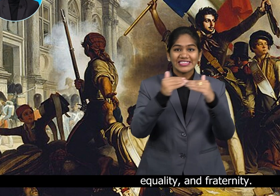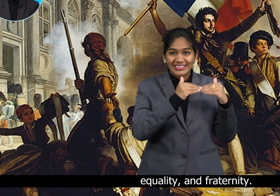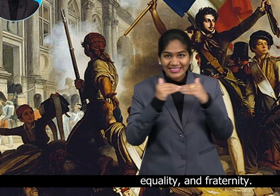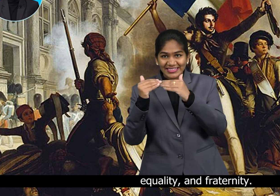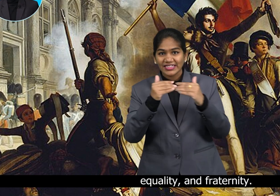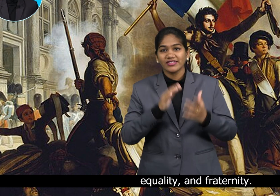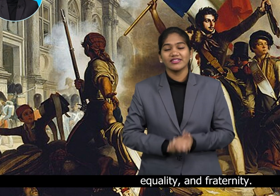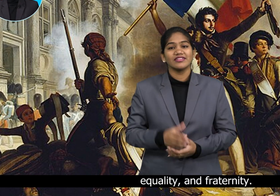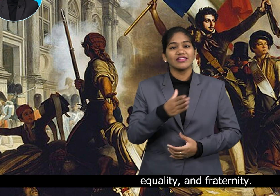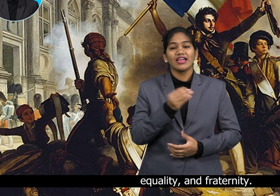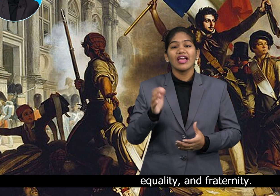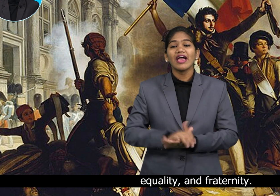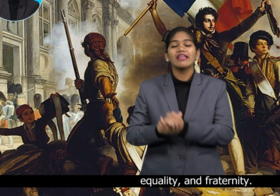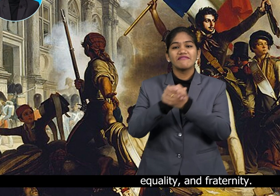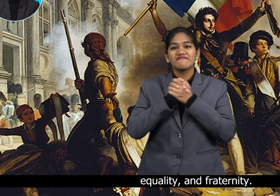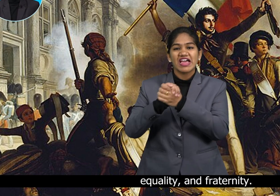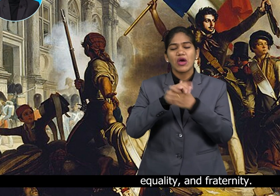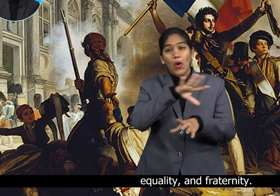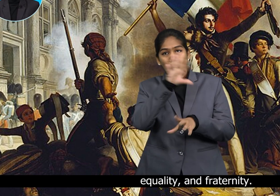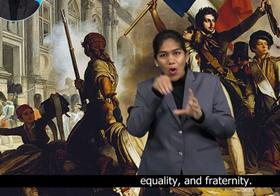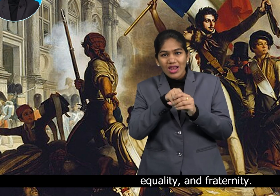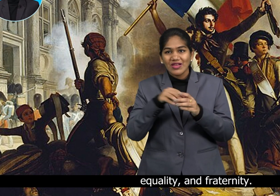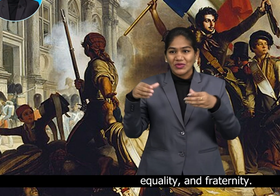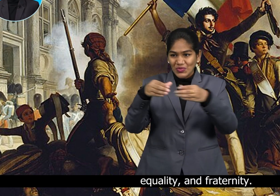equality, and fraternity.